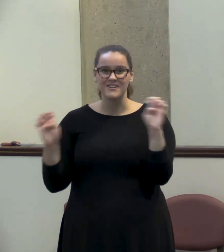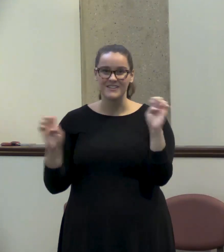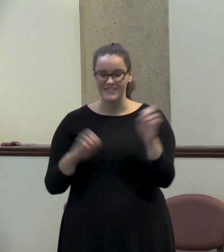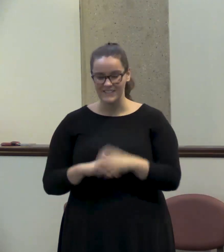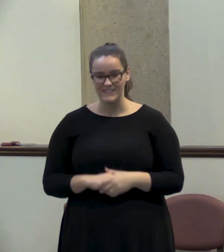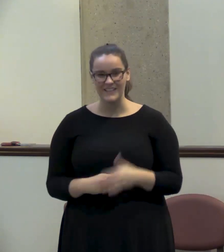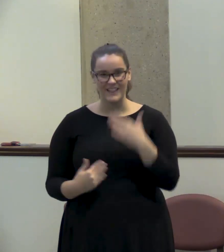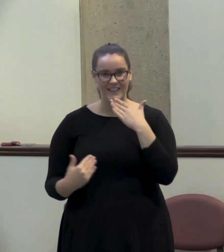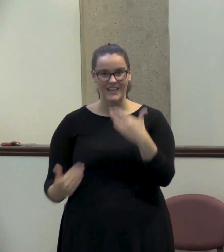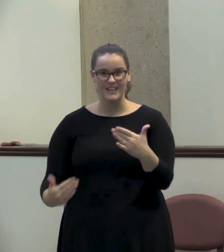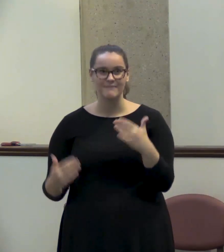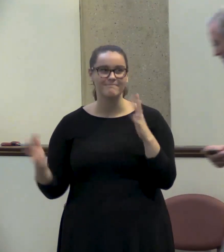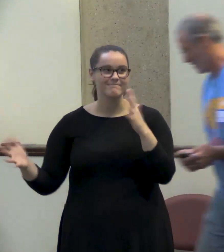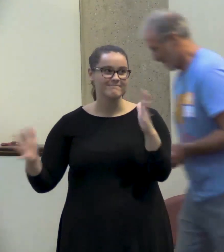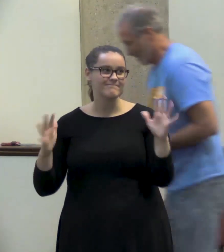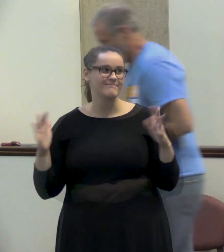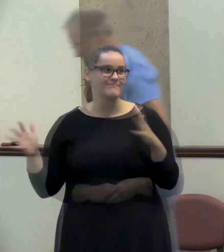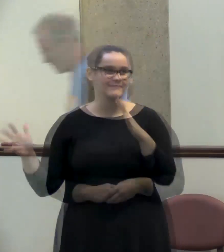Thank you.